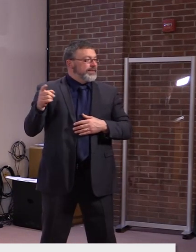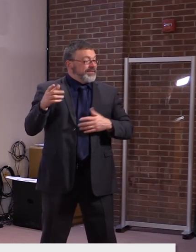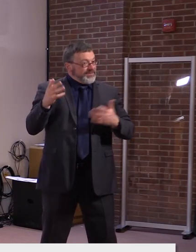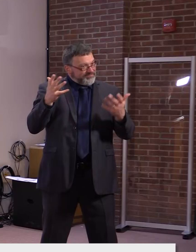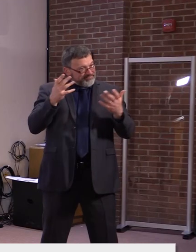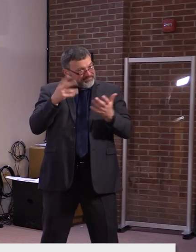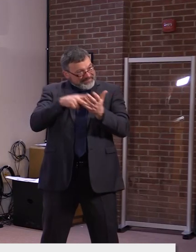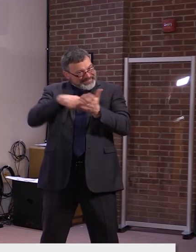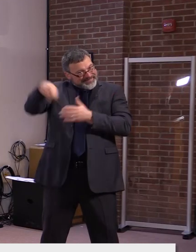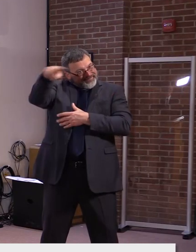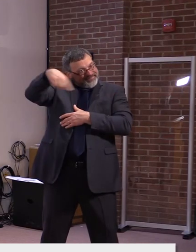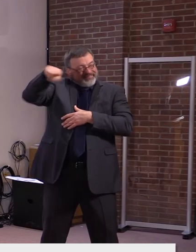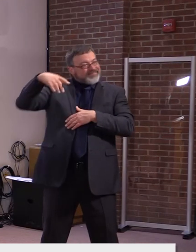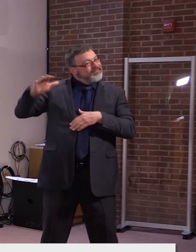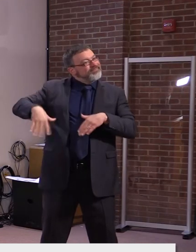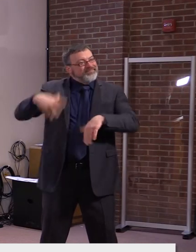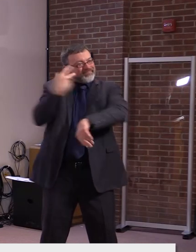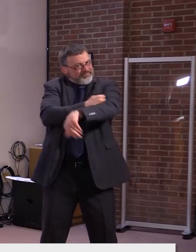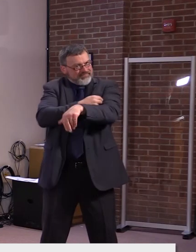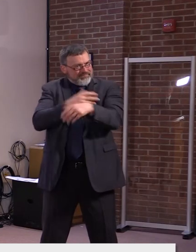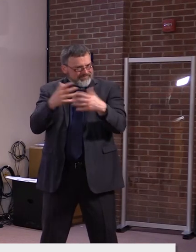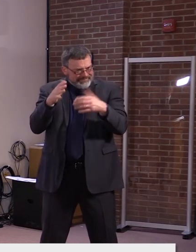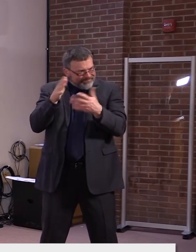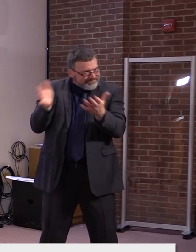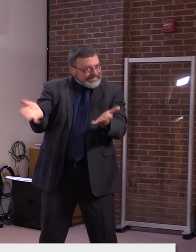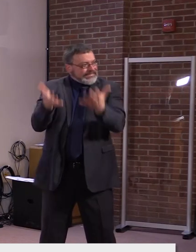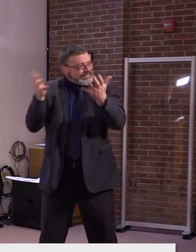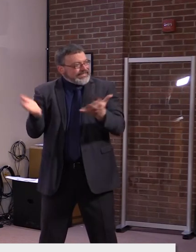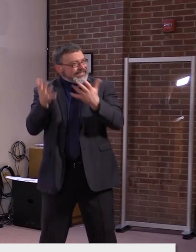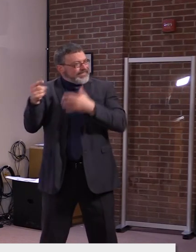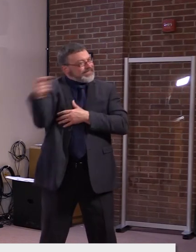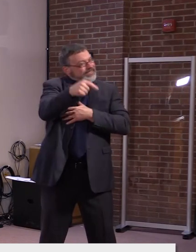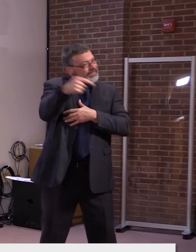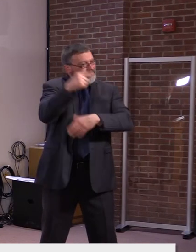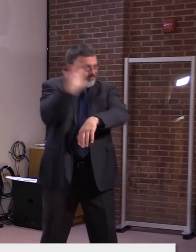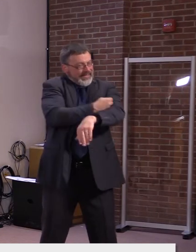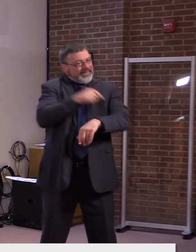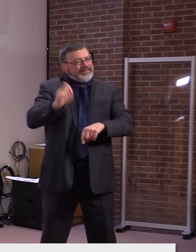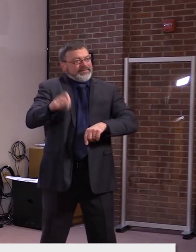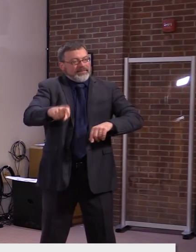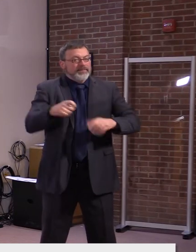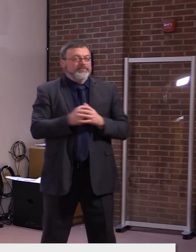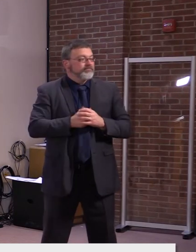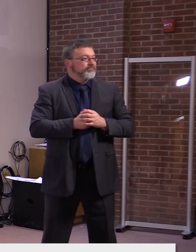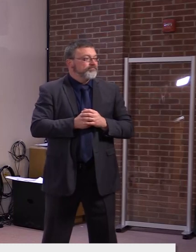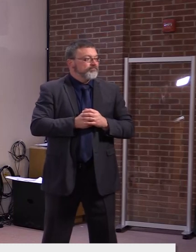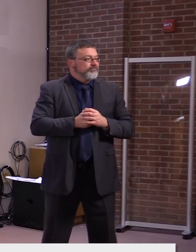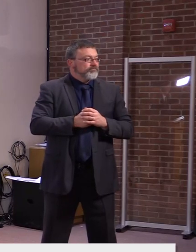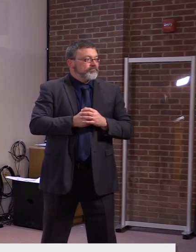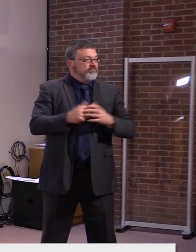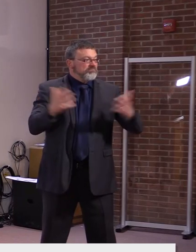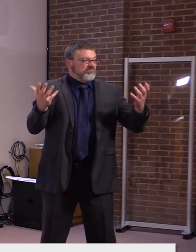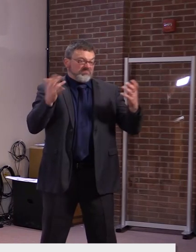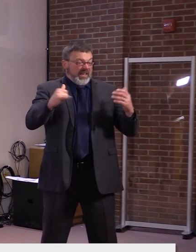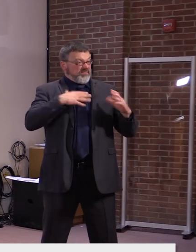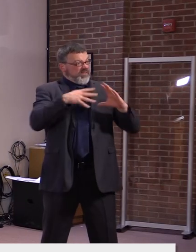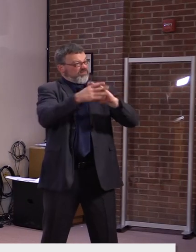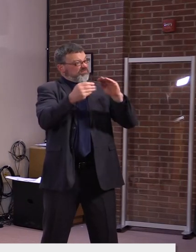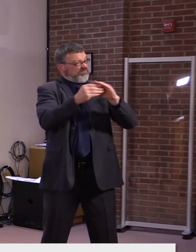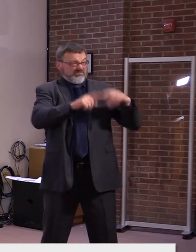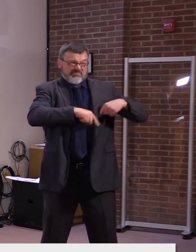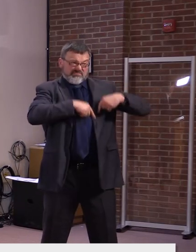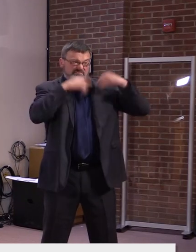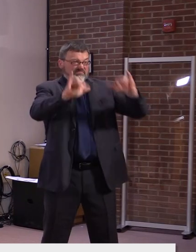rate perspective getting the virus than those who are fully vaccinated. And that's been a consistent theme over the last 3 weeks. But in